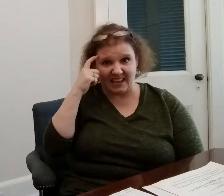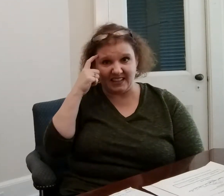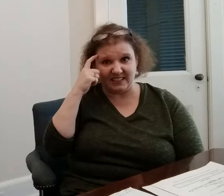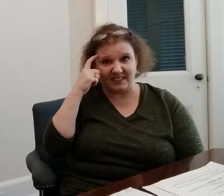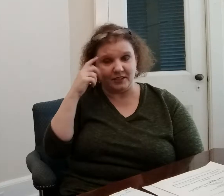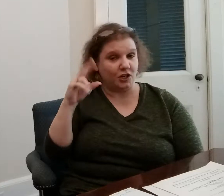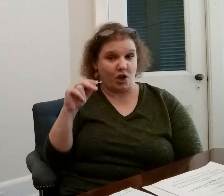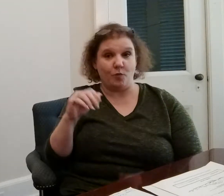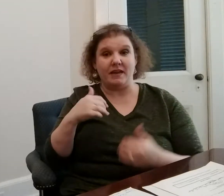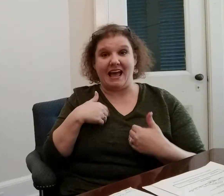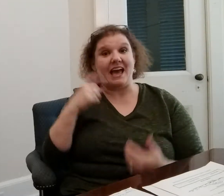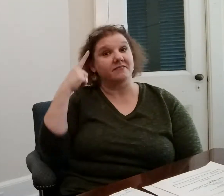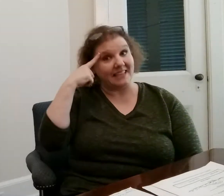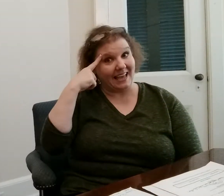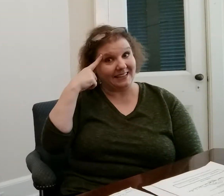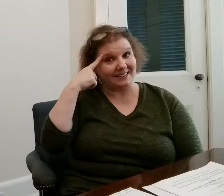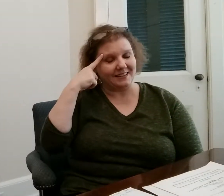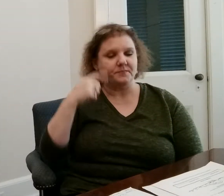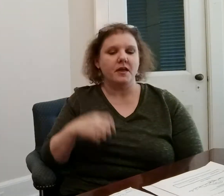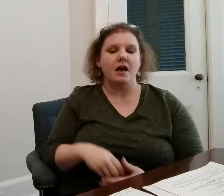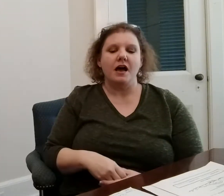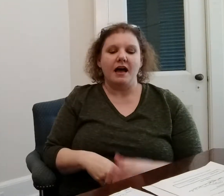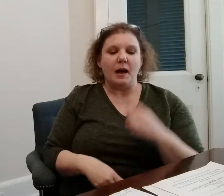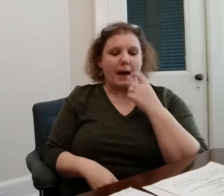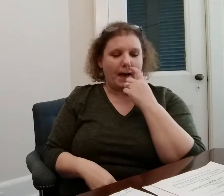any cents no but i have cents